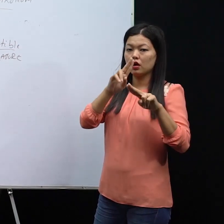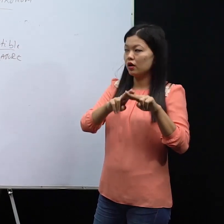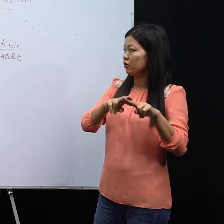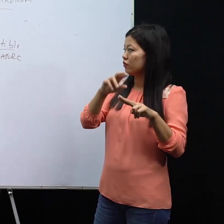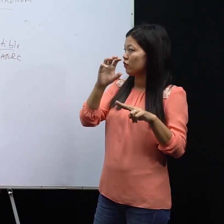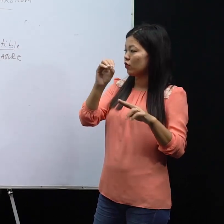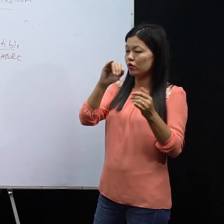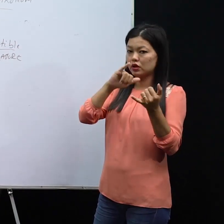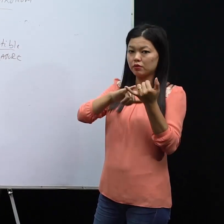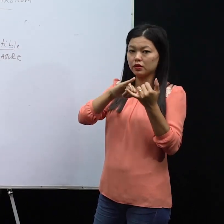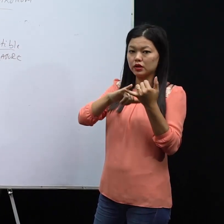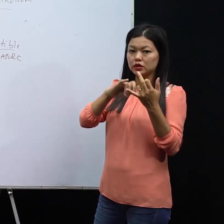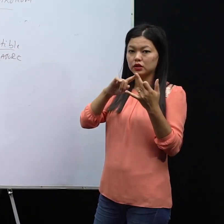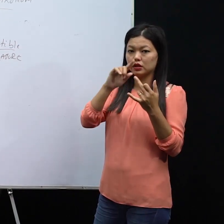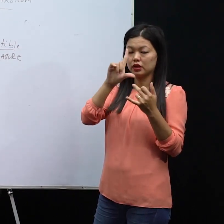petroleum,